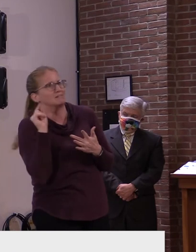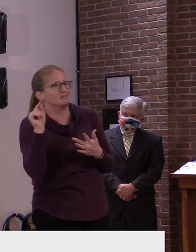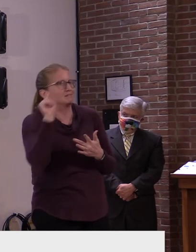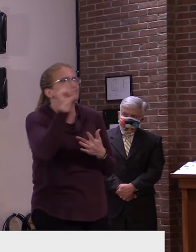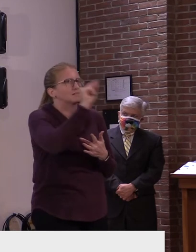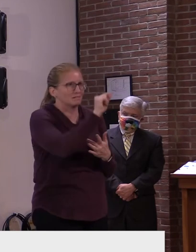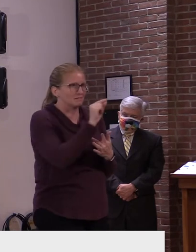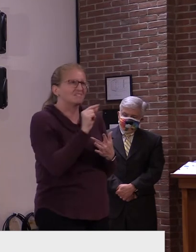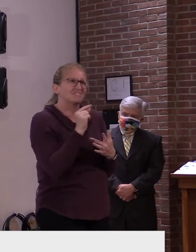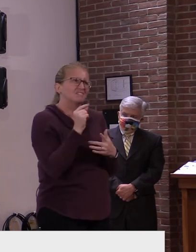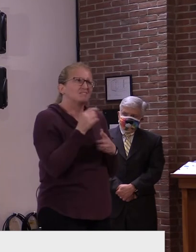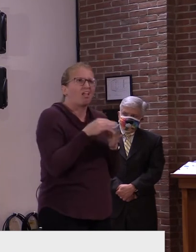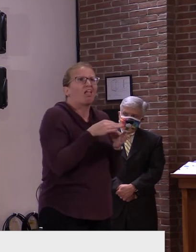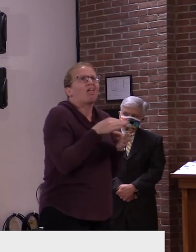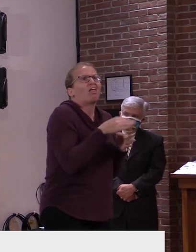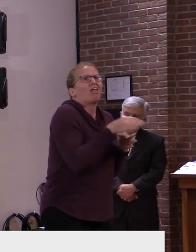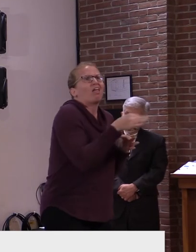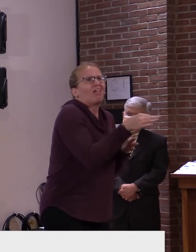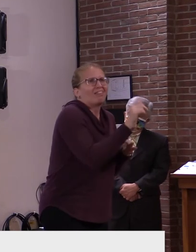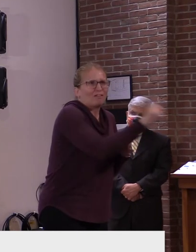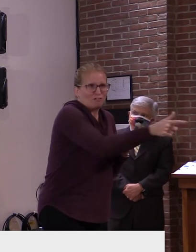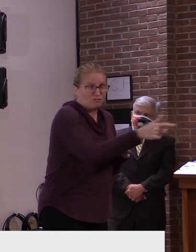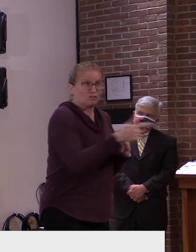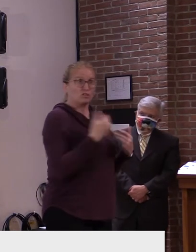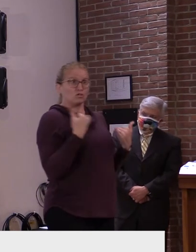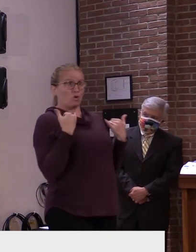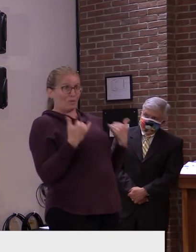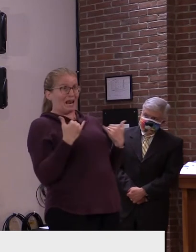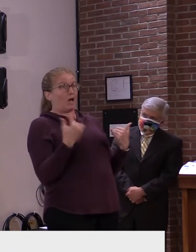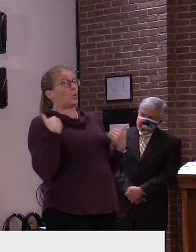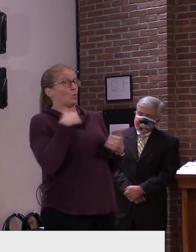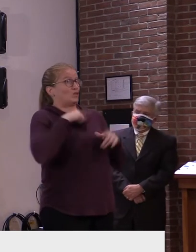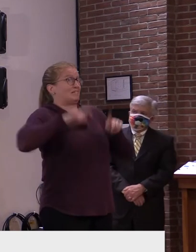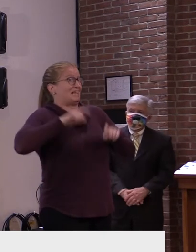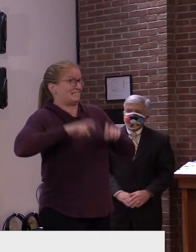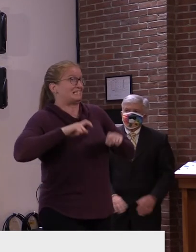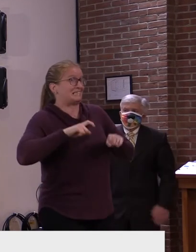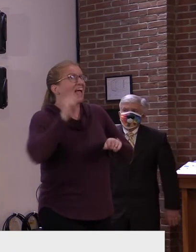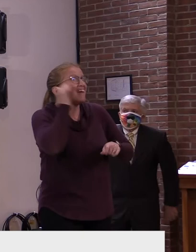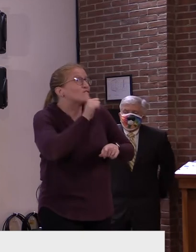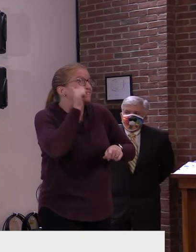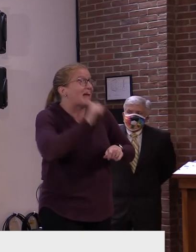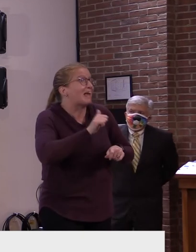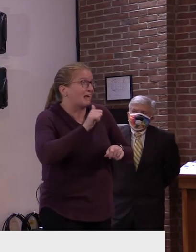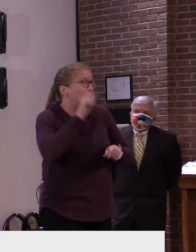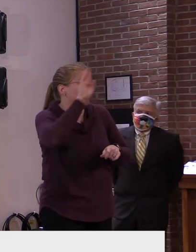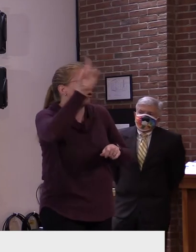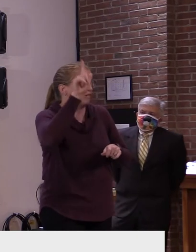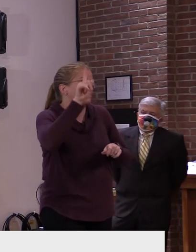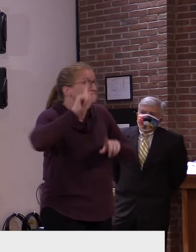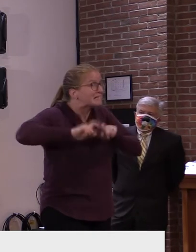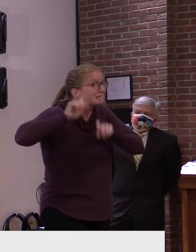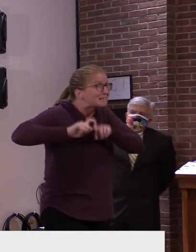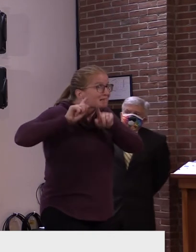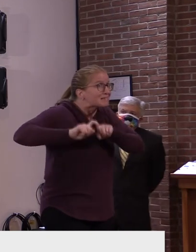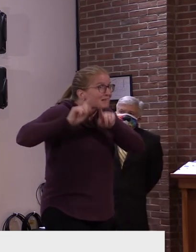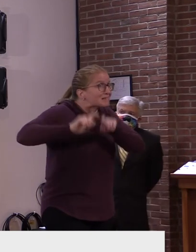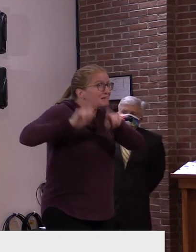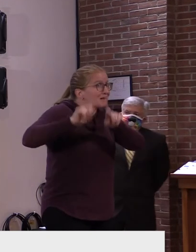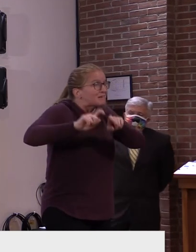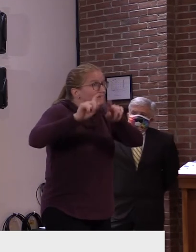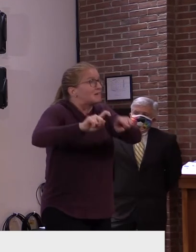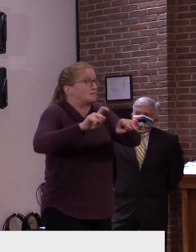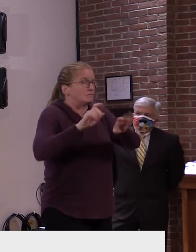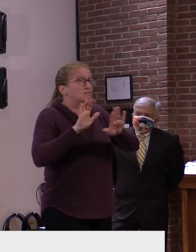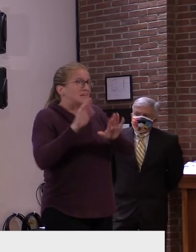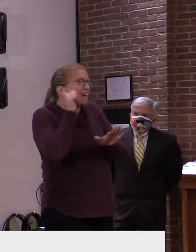going on in the city of burlington every day of this week and if the city's other results that